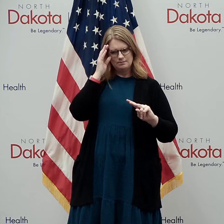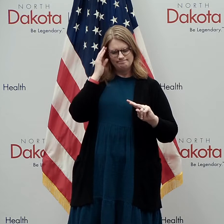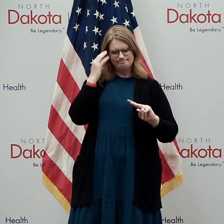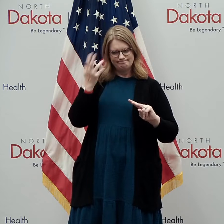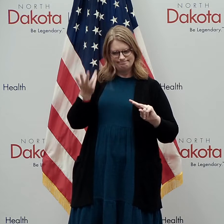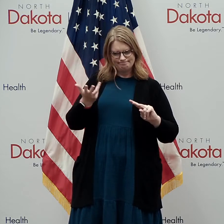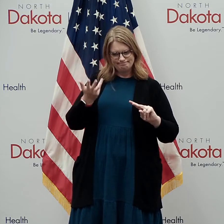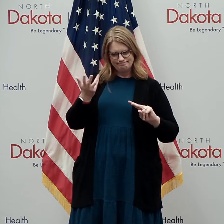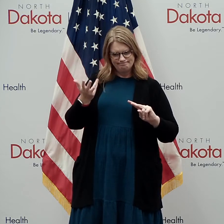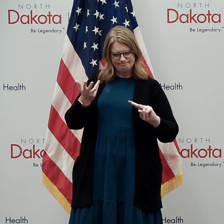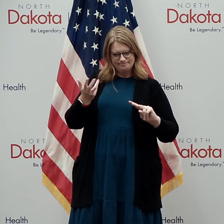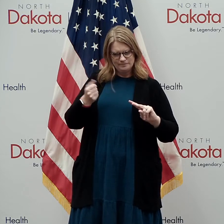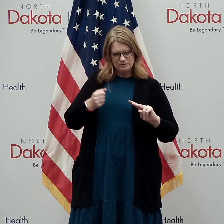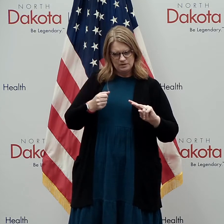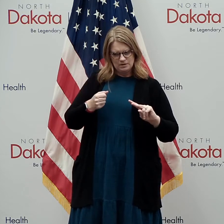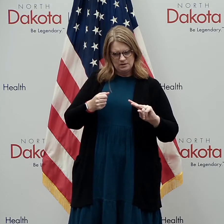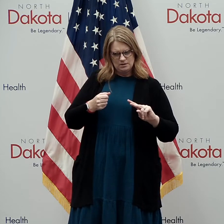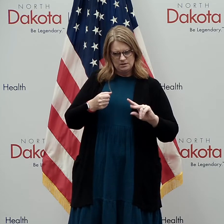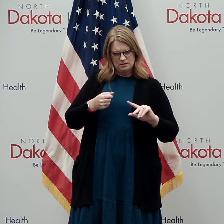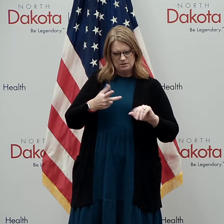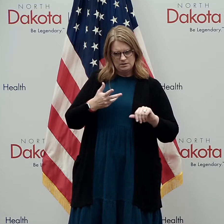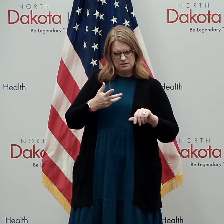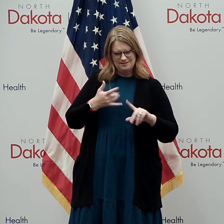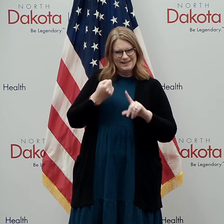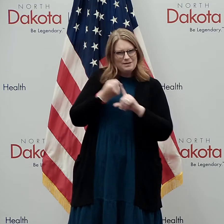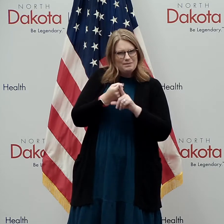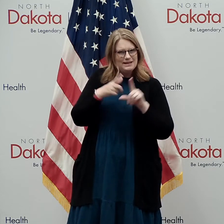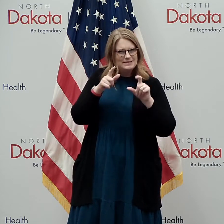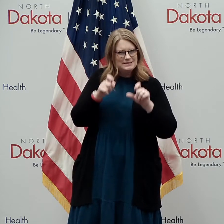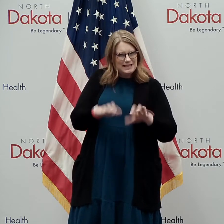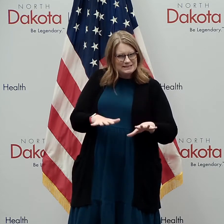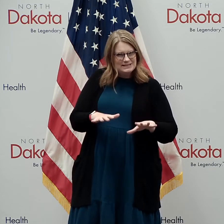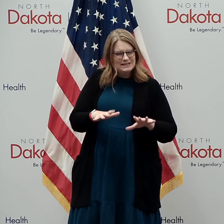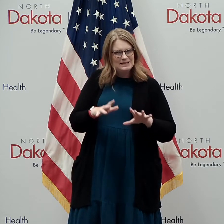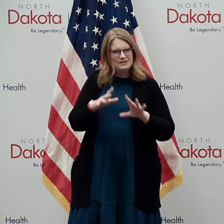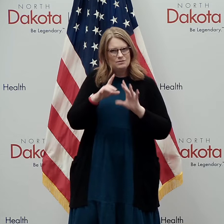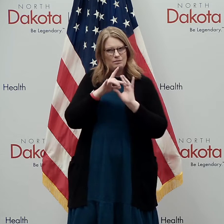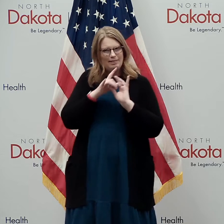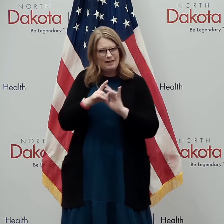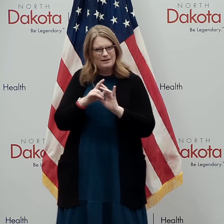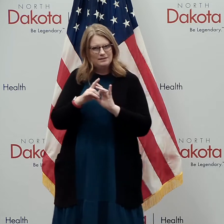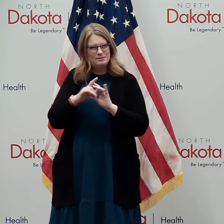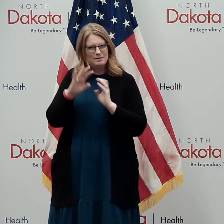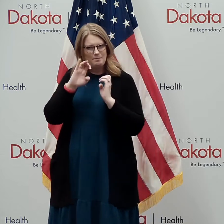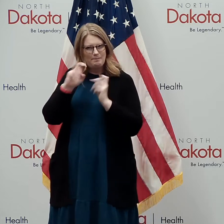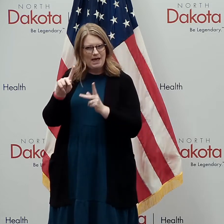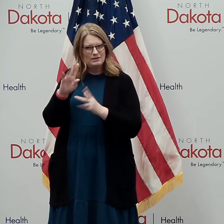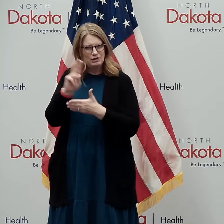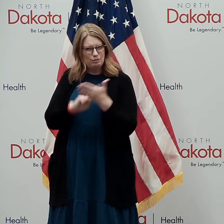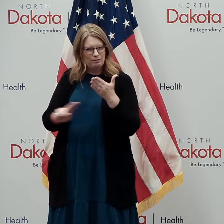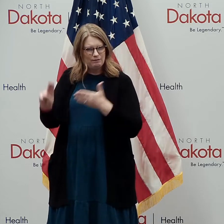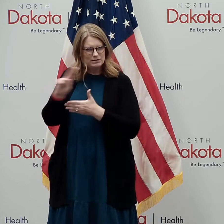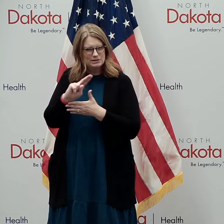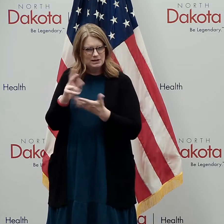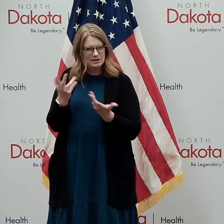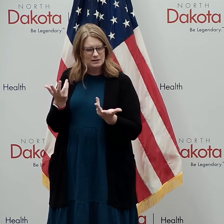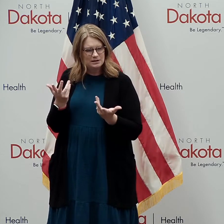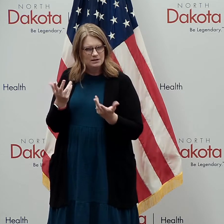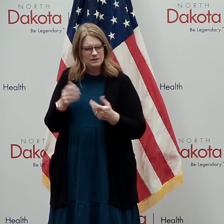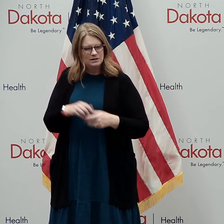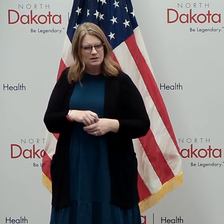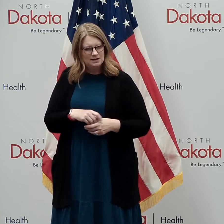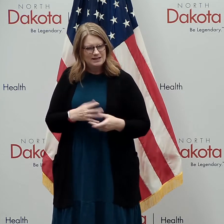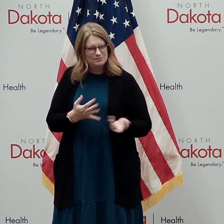the testing related to back to university was going to do, and I think that we've seen some of